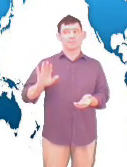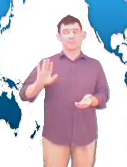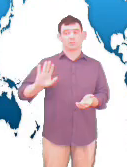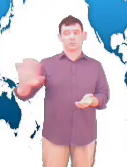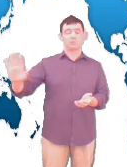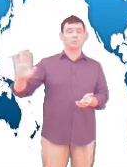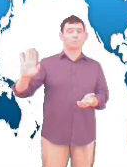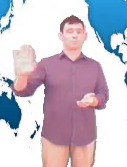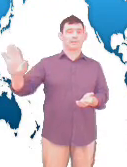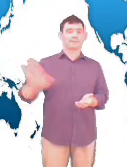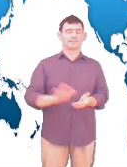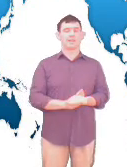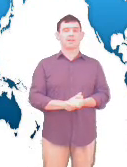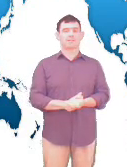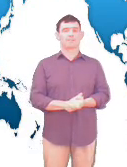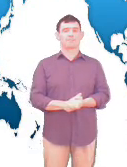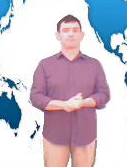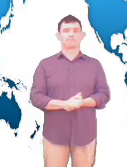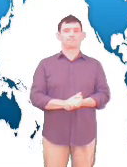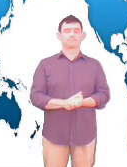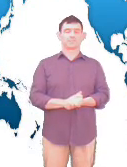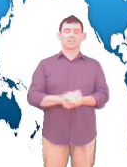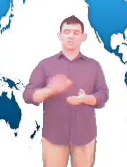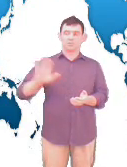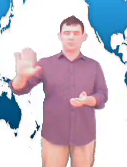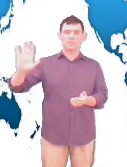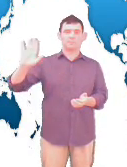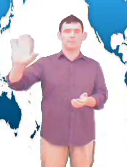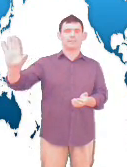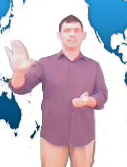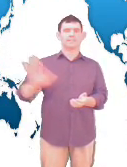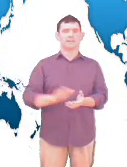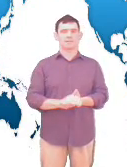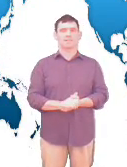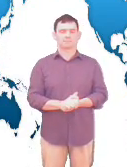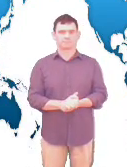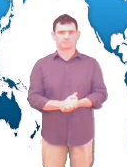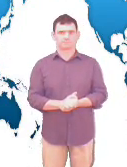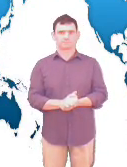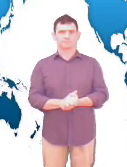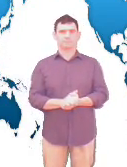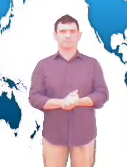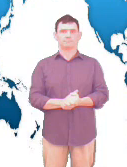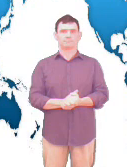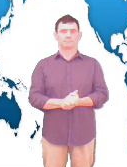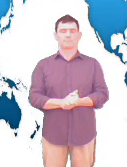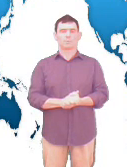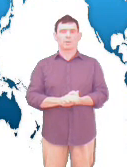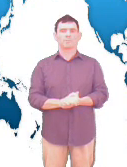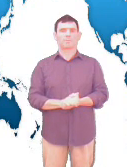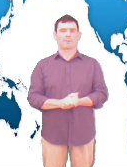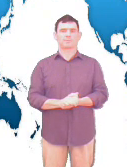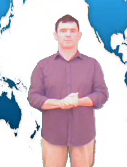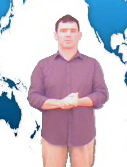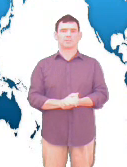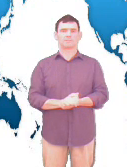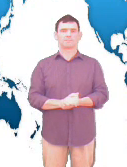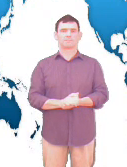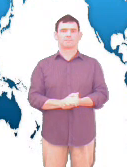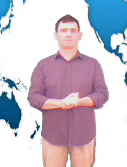that you place there, that you've been building there, What number pops to mind?